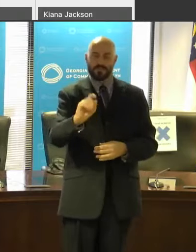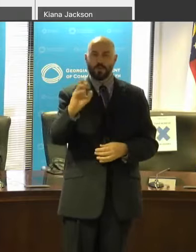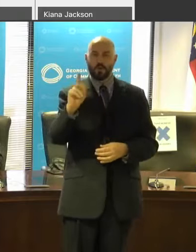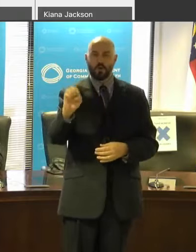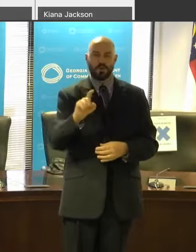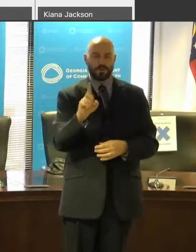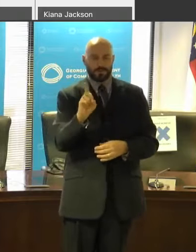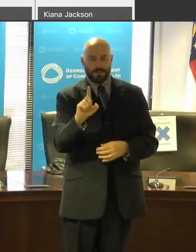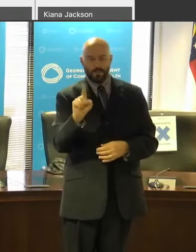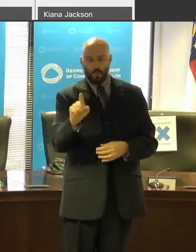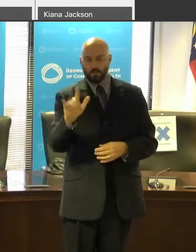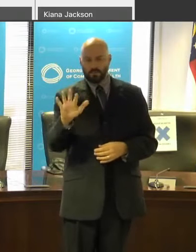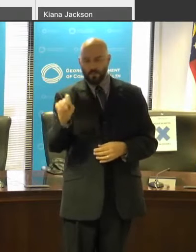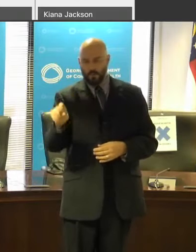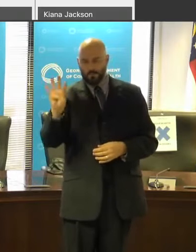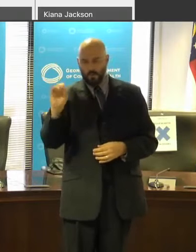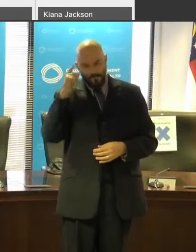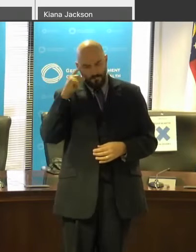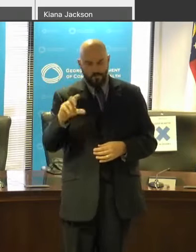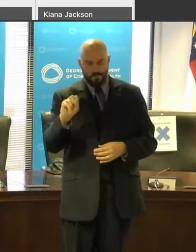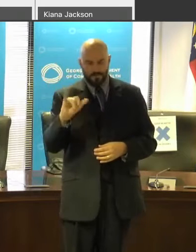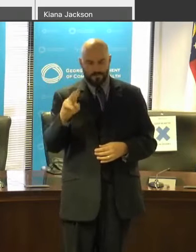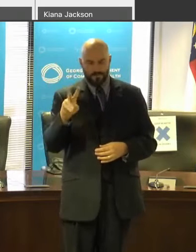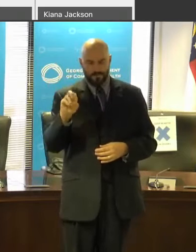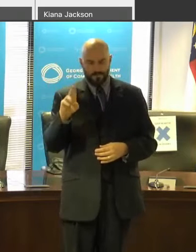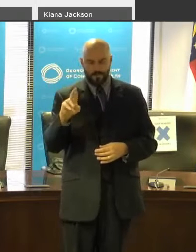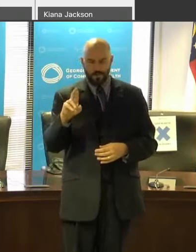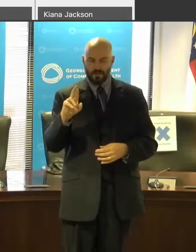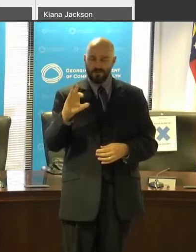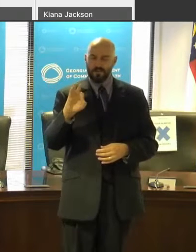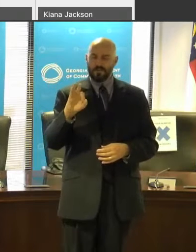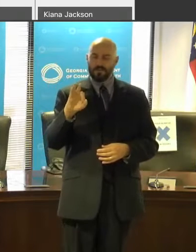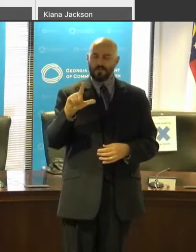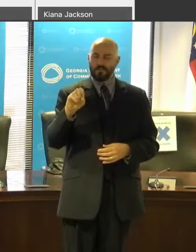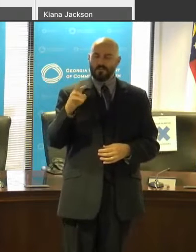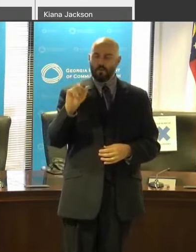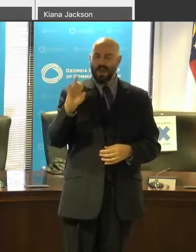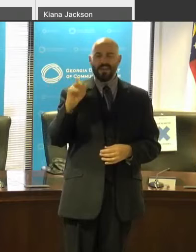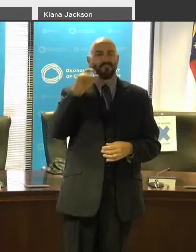for Silva Dynamite Fluoride as a covered dental procedure with an effective date of